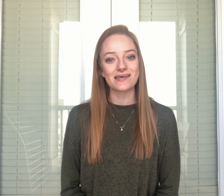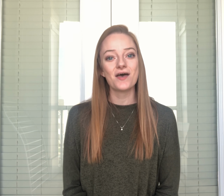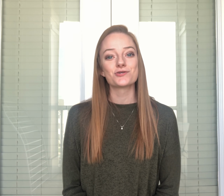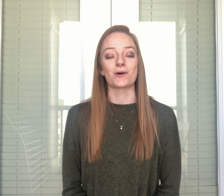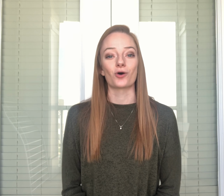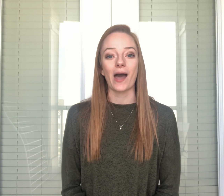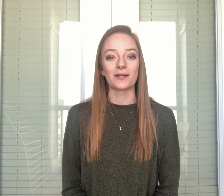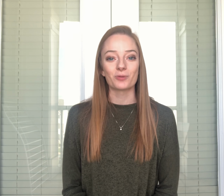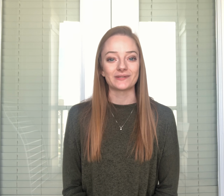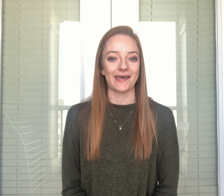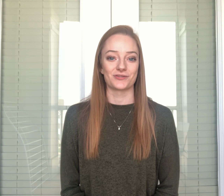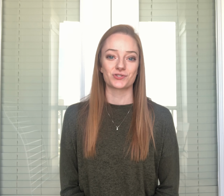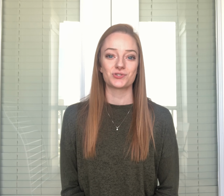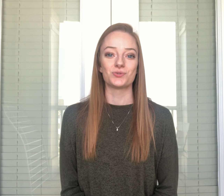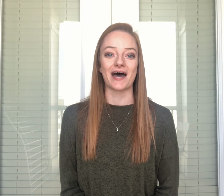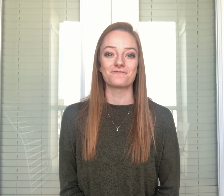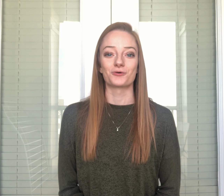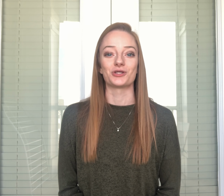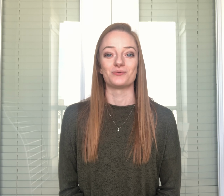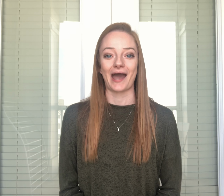So I'll go ahead and put the answer to that for you now.